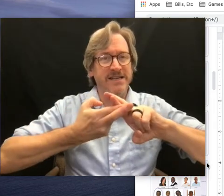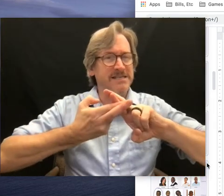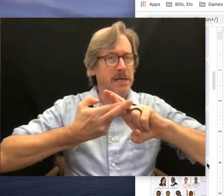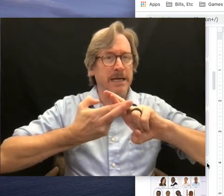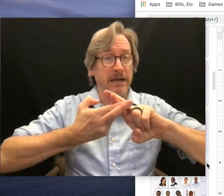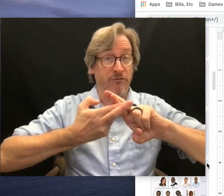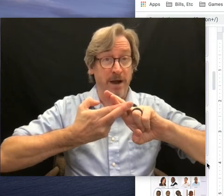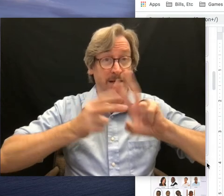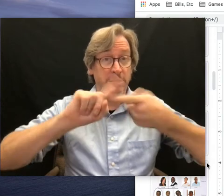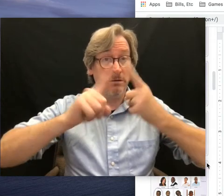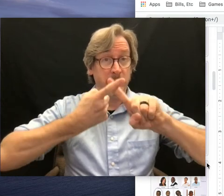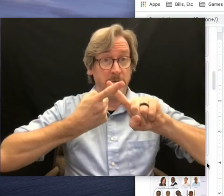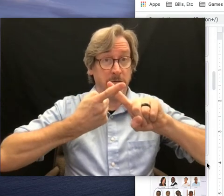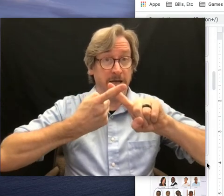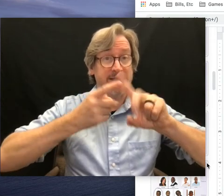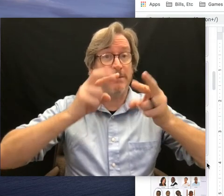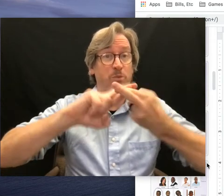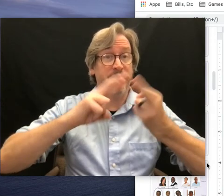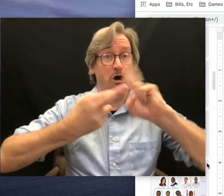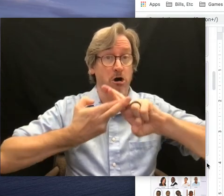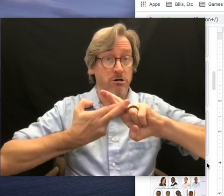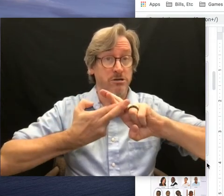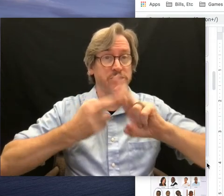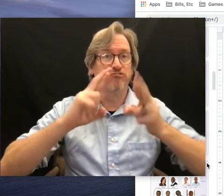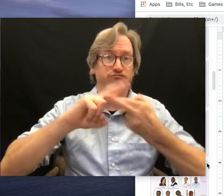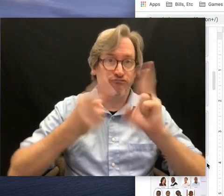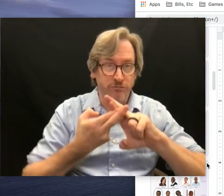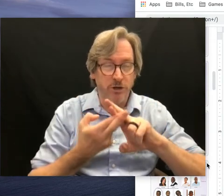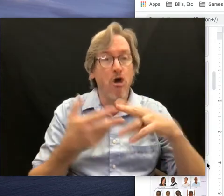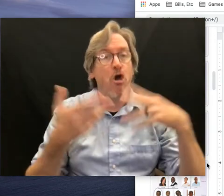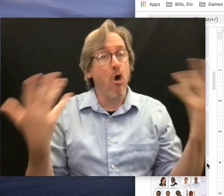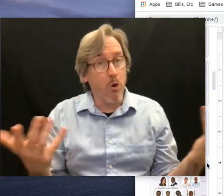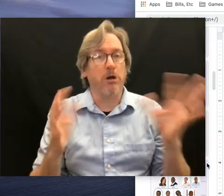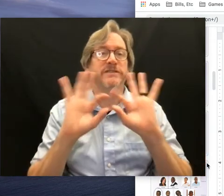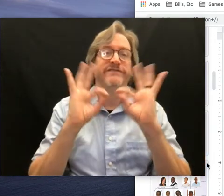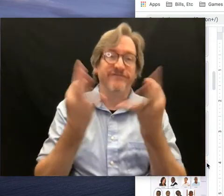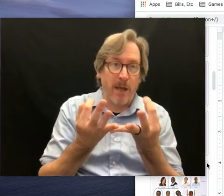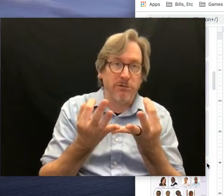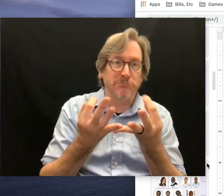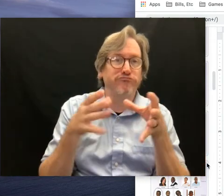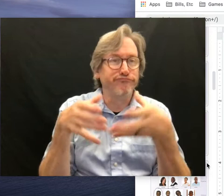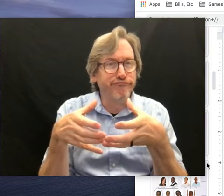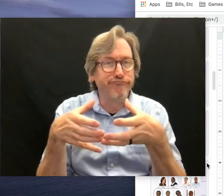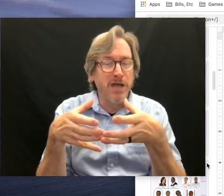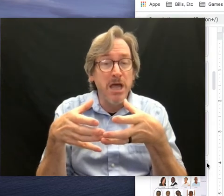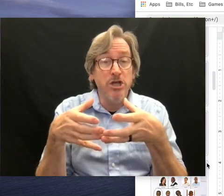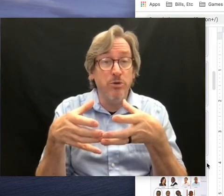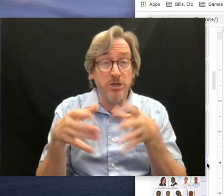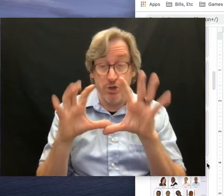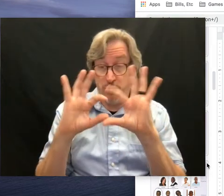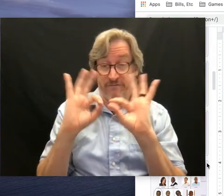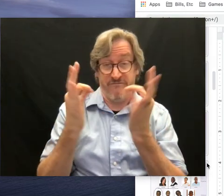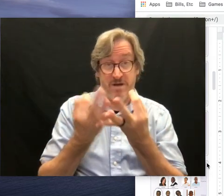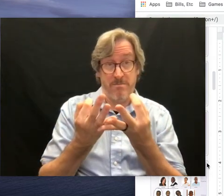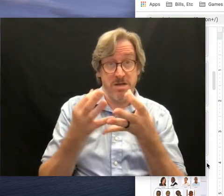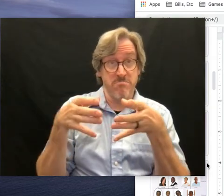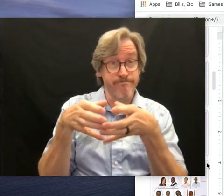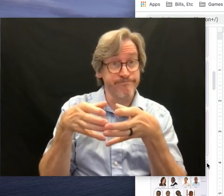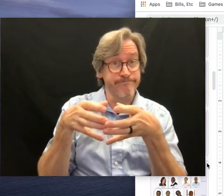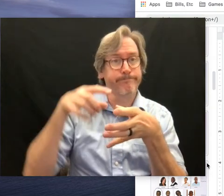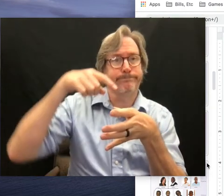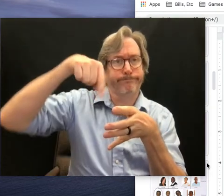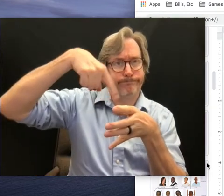Relative is signed like friend, except with R's. Or you could do